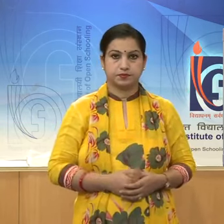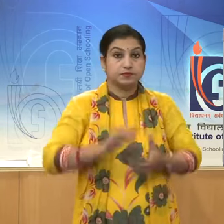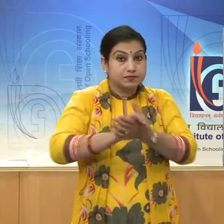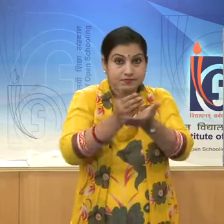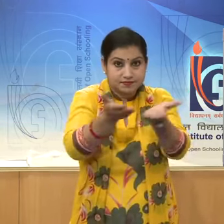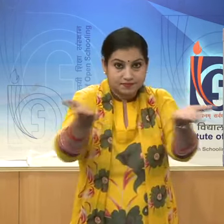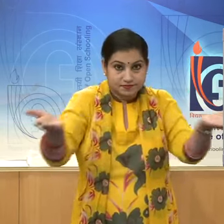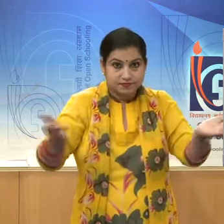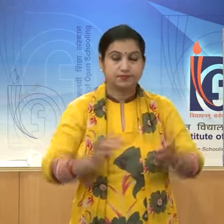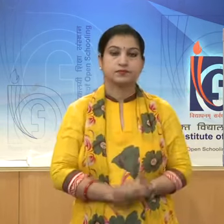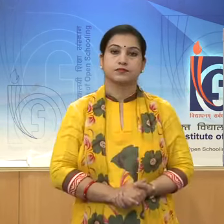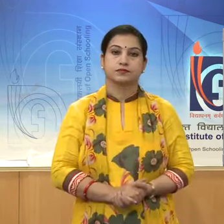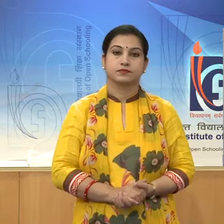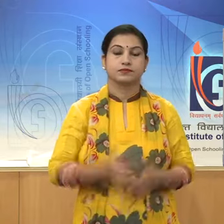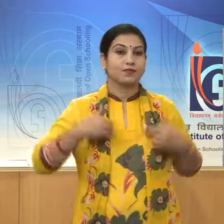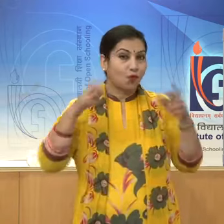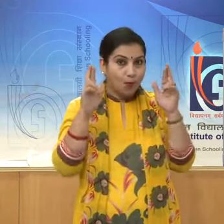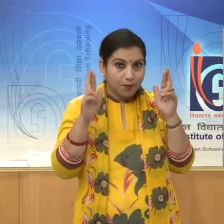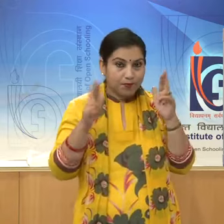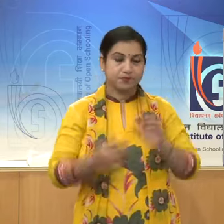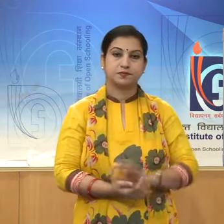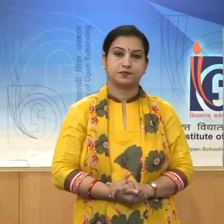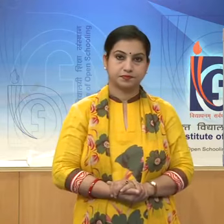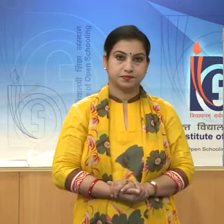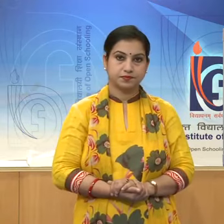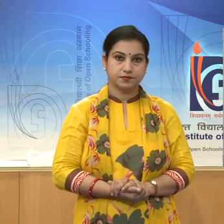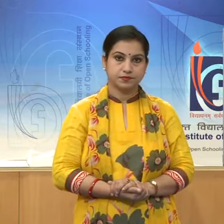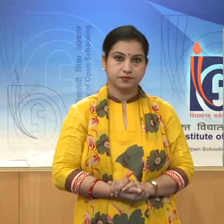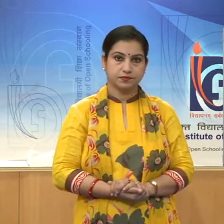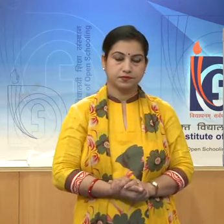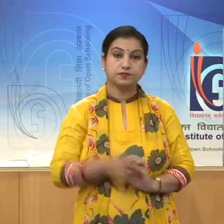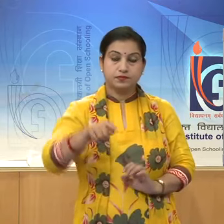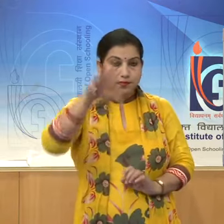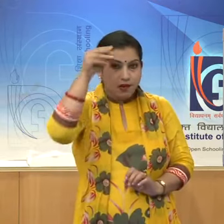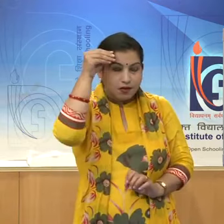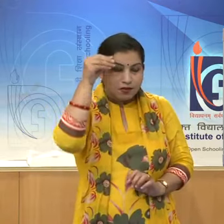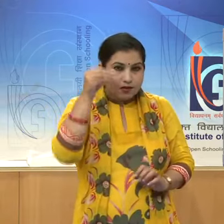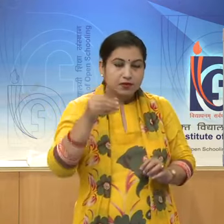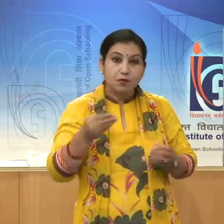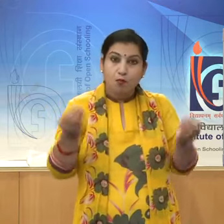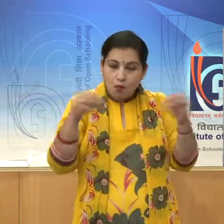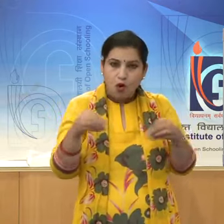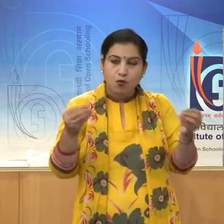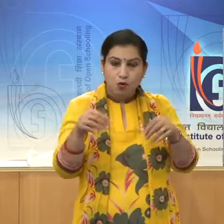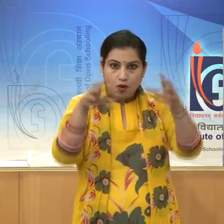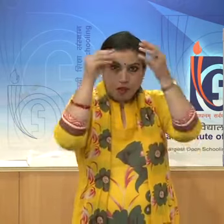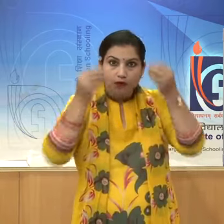Dear learner, I hope you have understood a lot from the